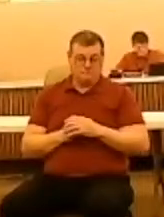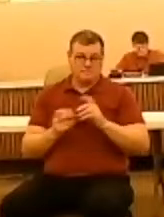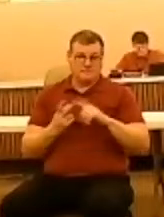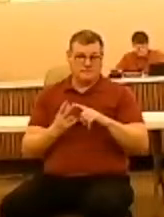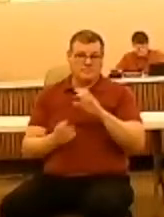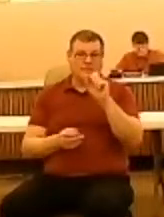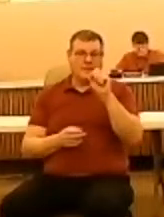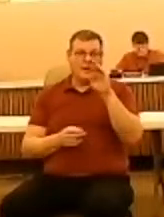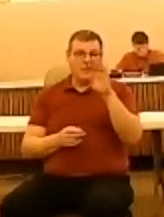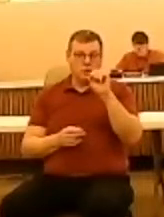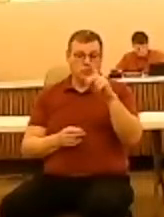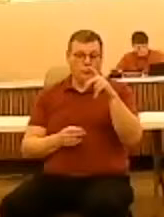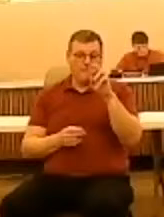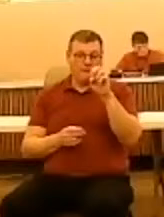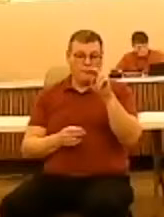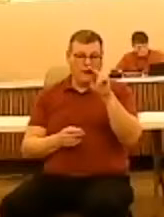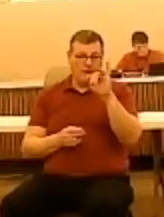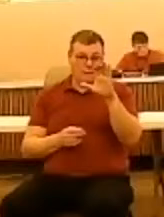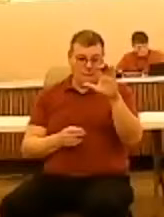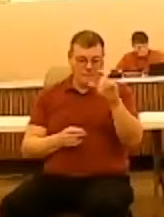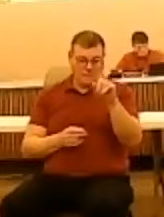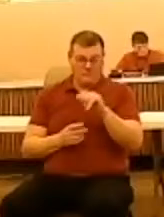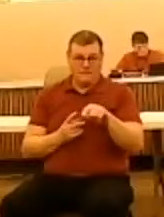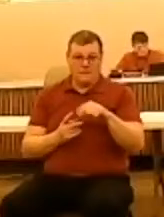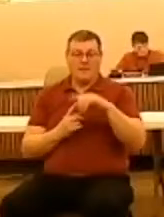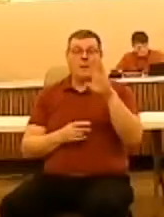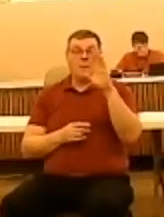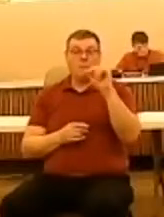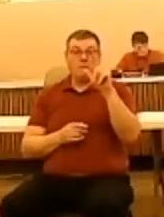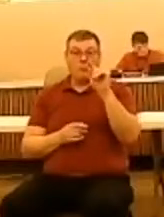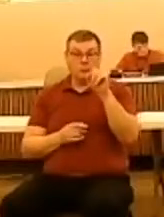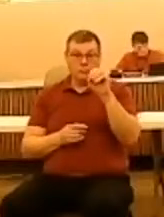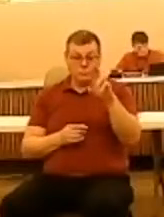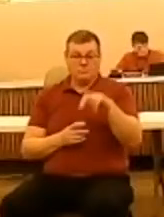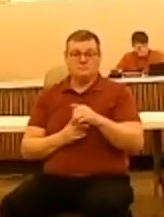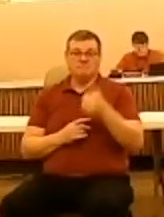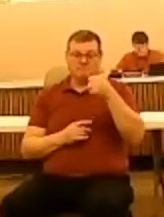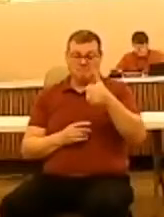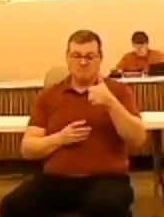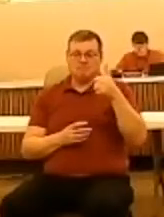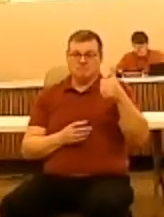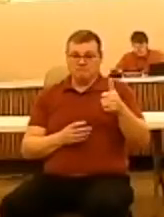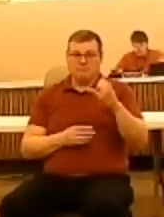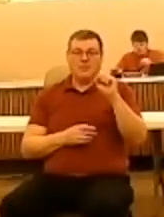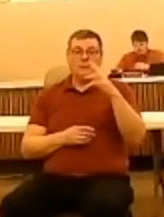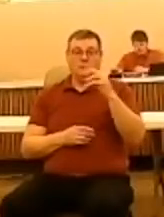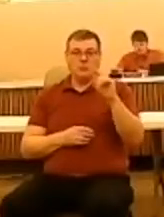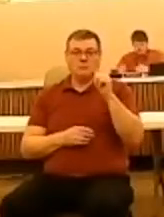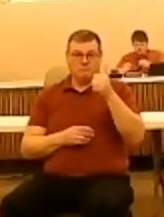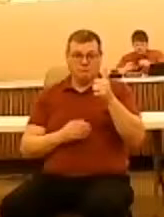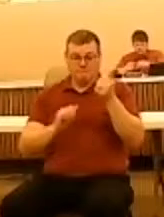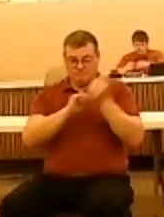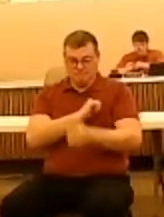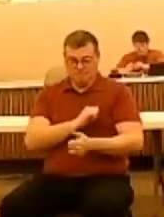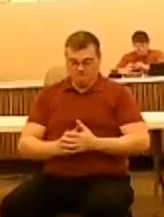Councilmember Safranek, Aye. Councilmember Bolsner, Aye. Supervisor Schultz. Aye.